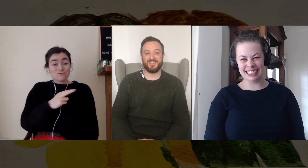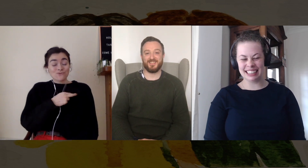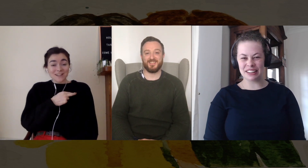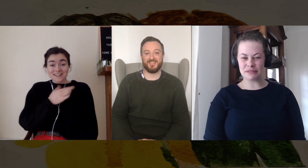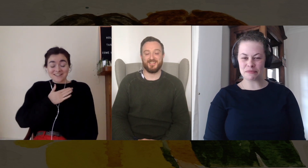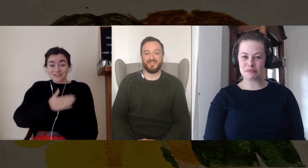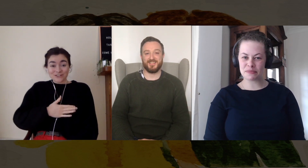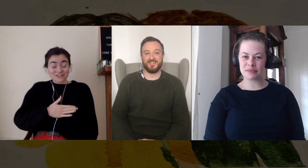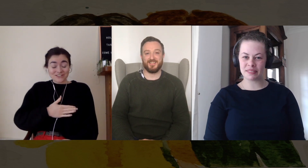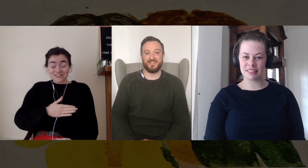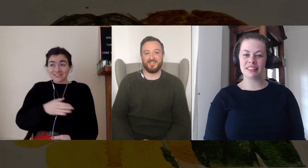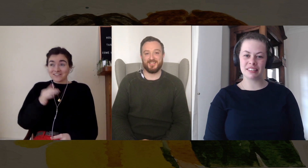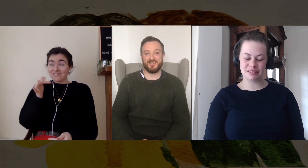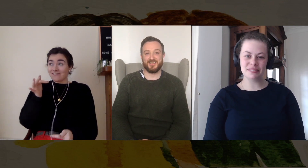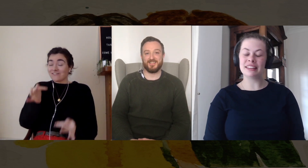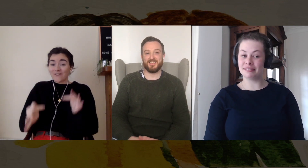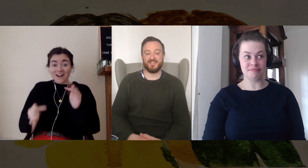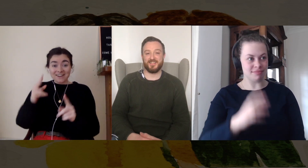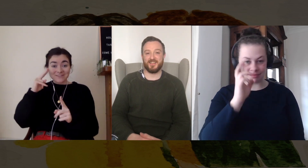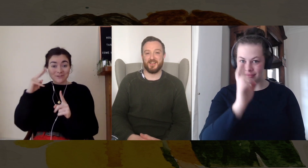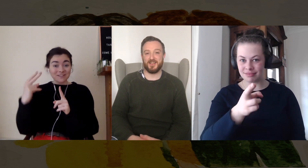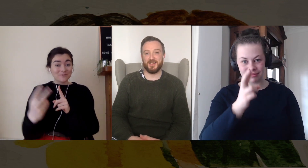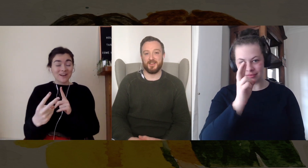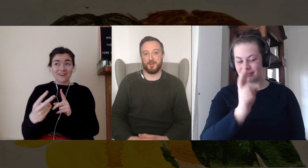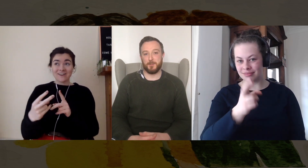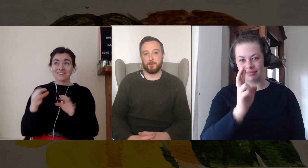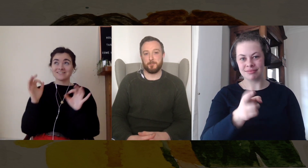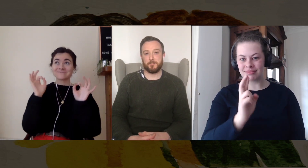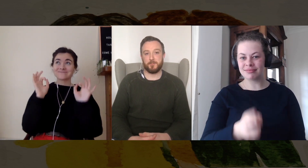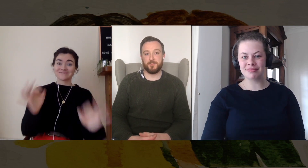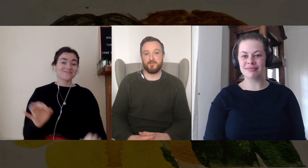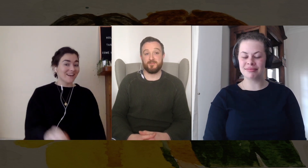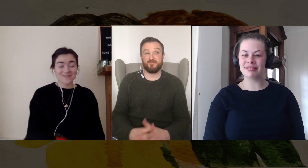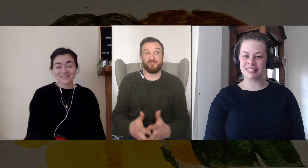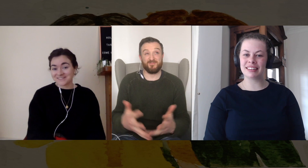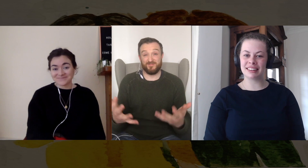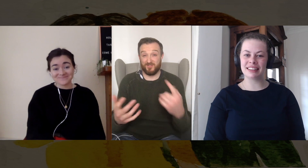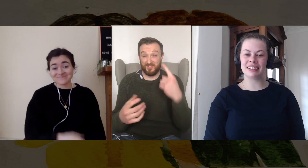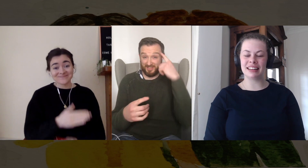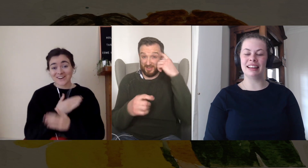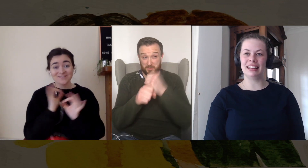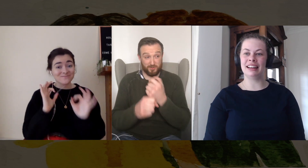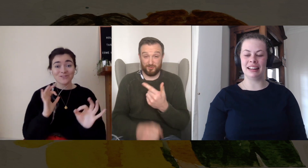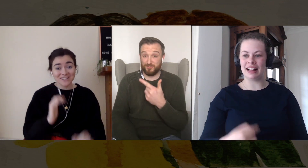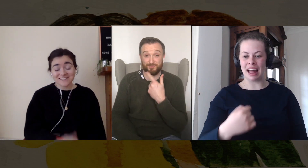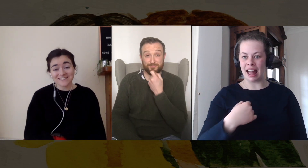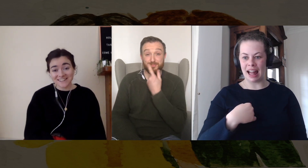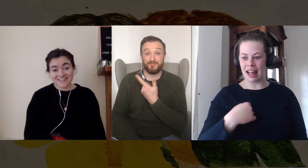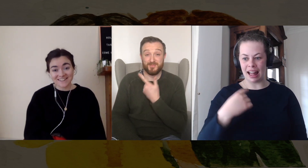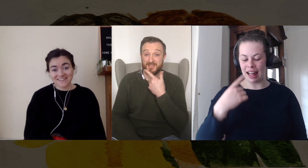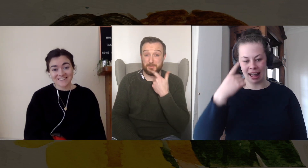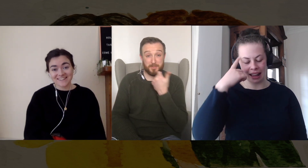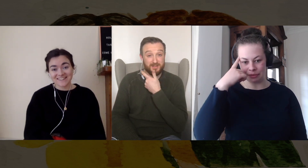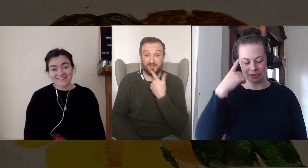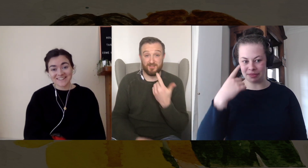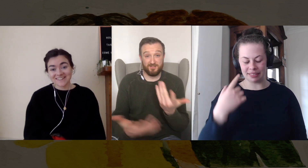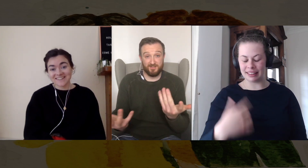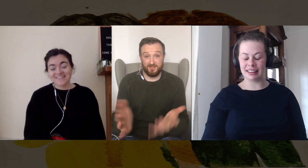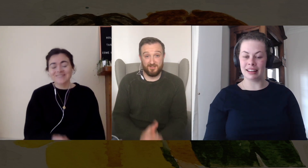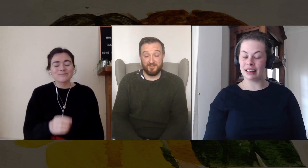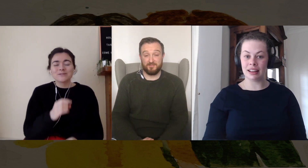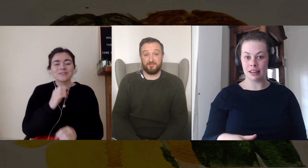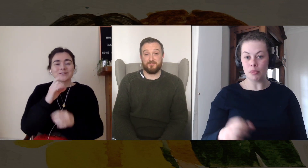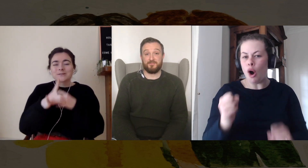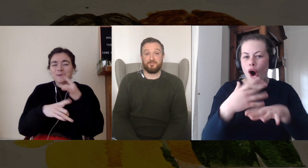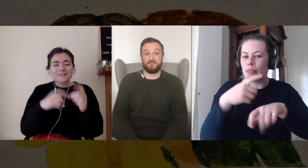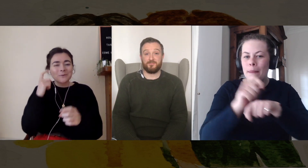Claffey. Yeah. No, seriously. You know, because it's just so. Because Anthony, I could talk to you all day, but it's just like it's just such